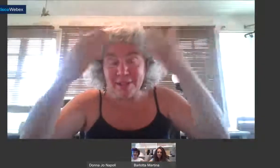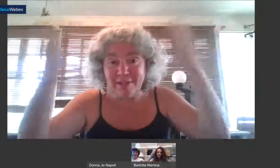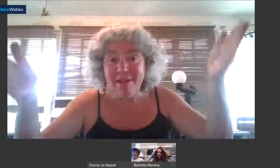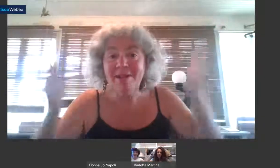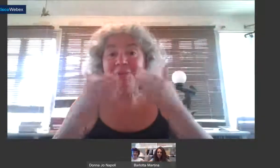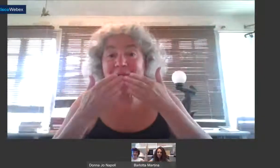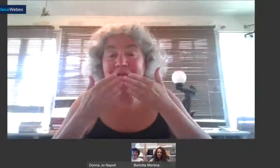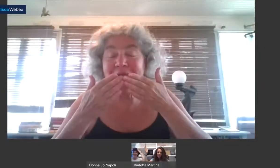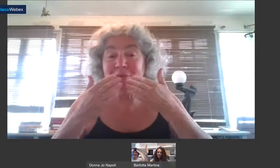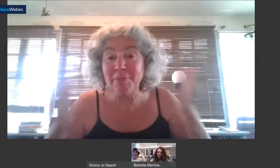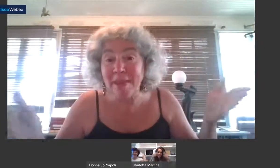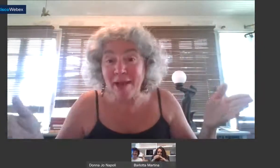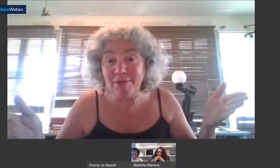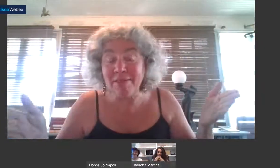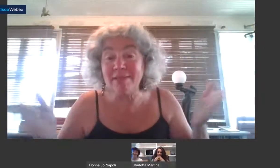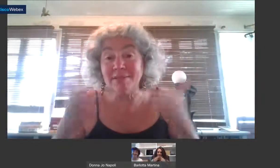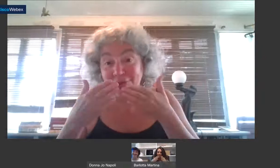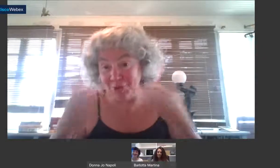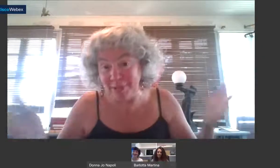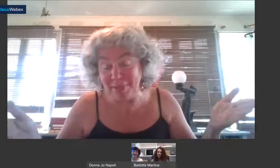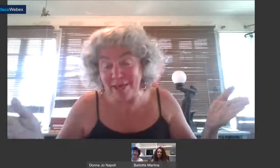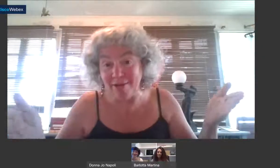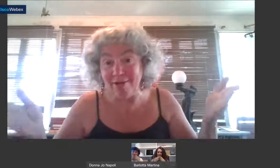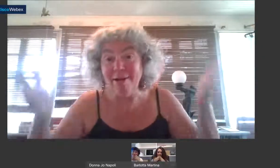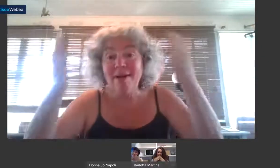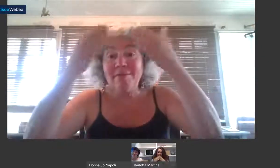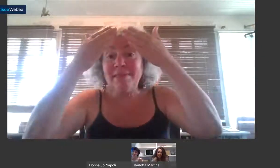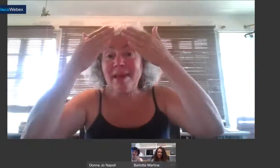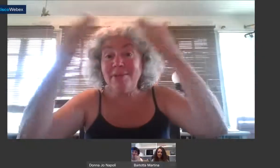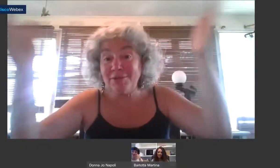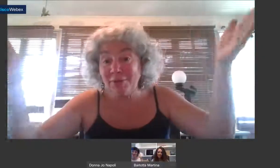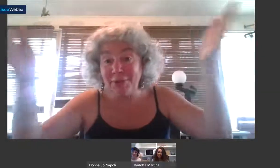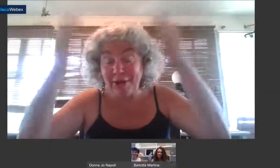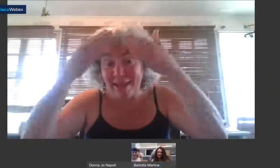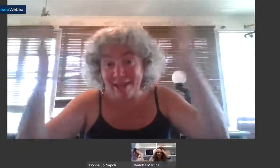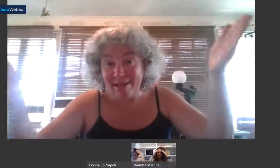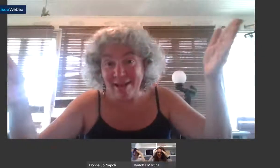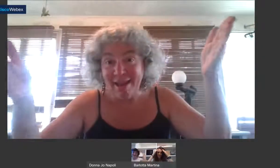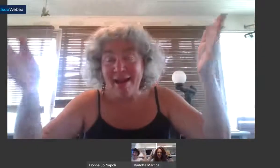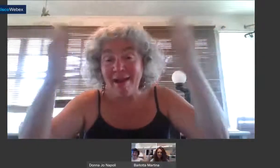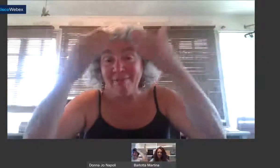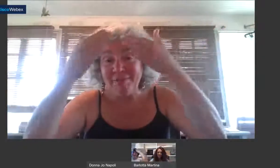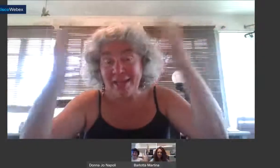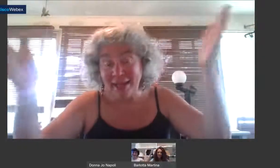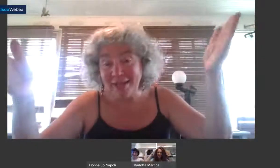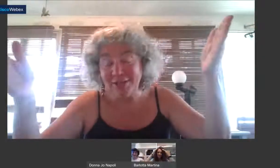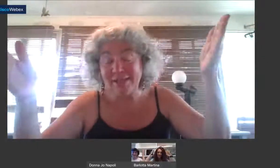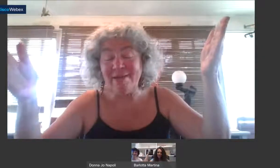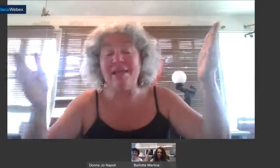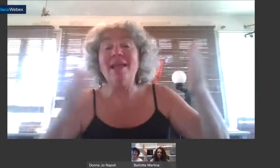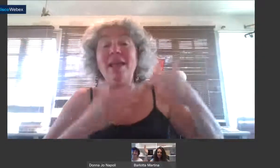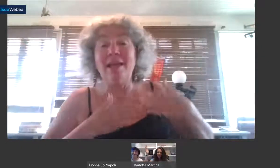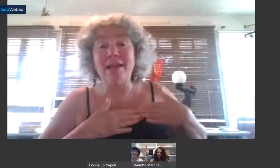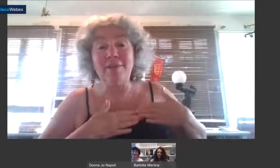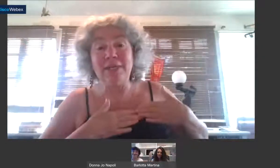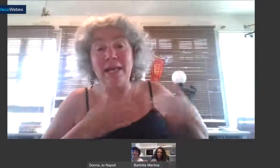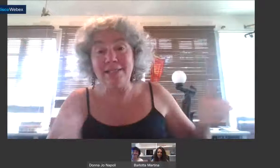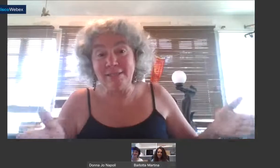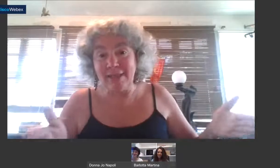Brazil. One is from your mouth as though you're a speaker, but the other is from your head. I just love it. And I would like to thank